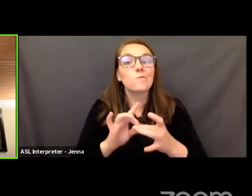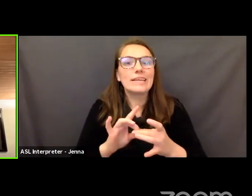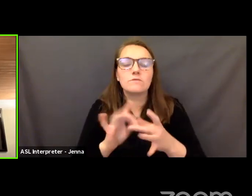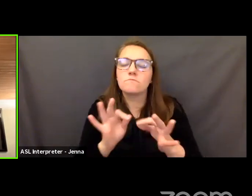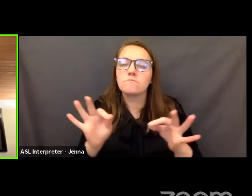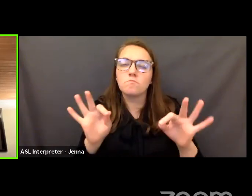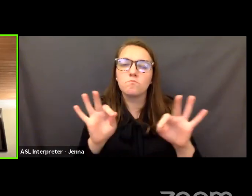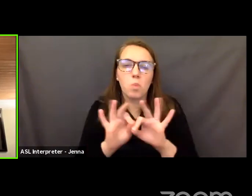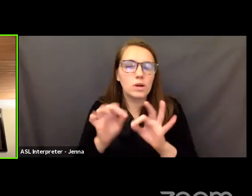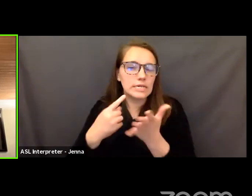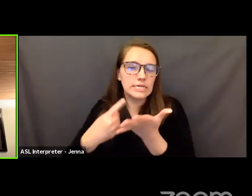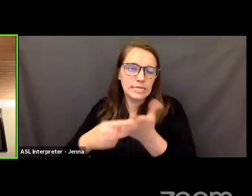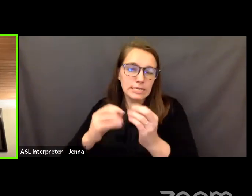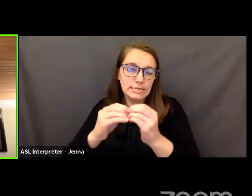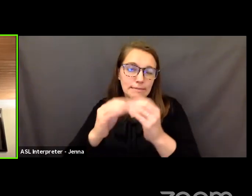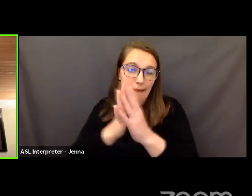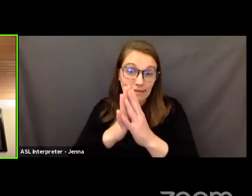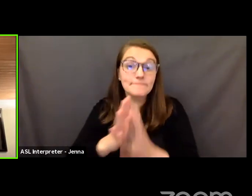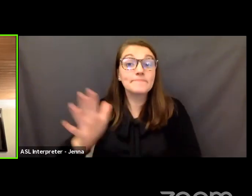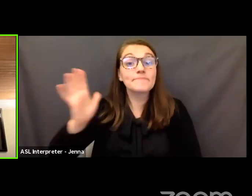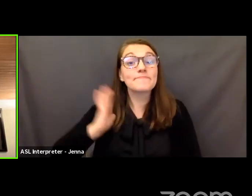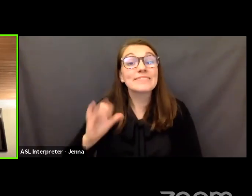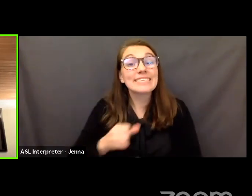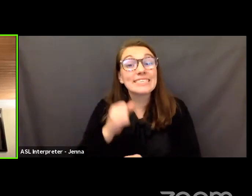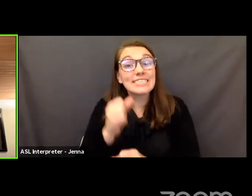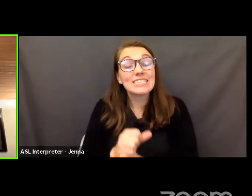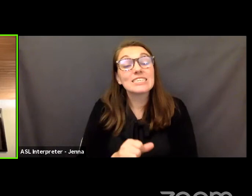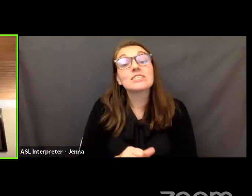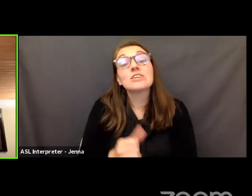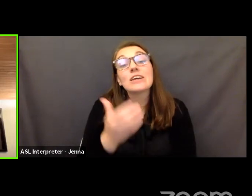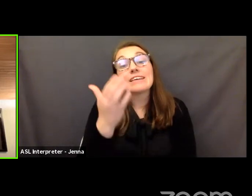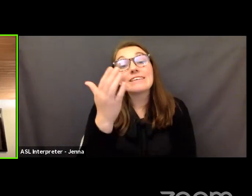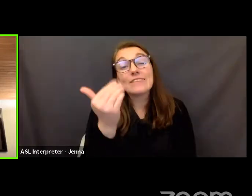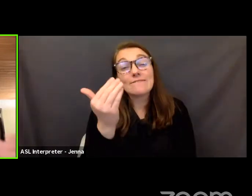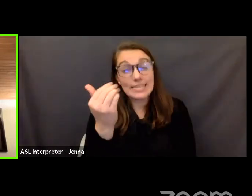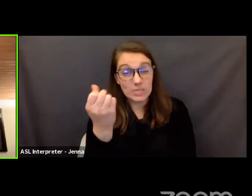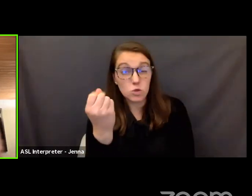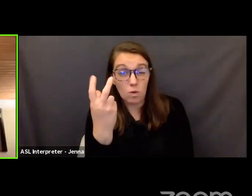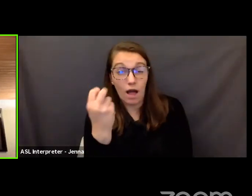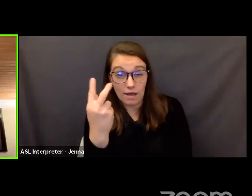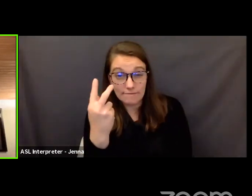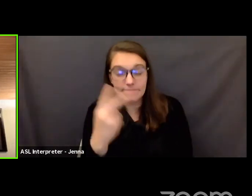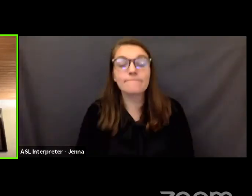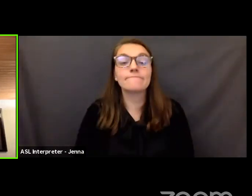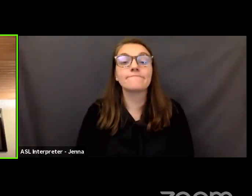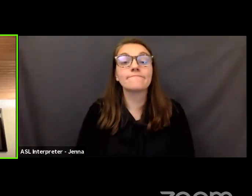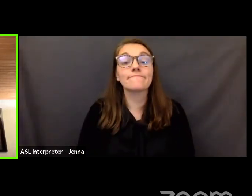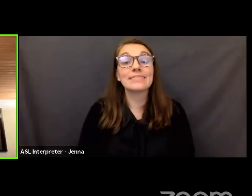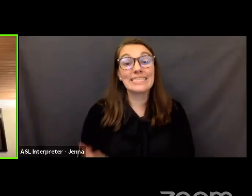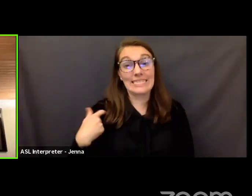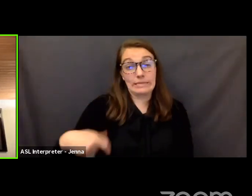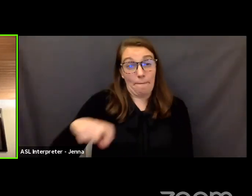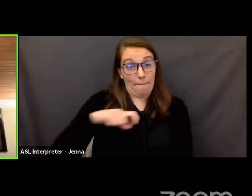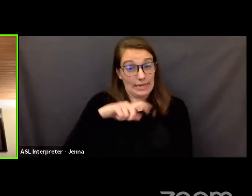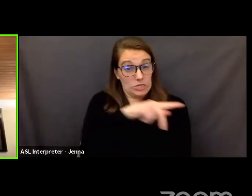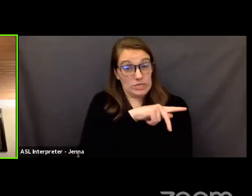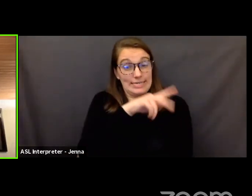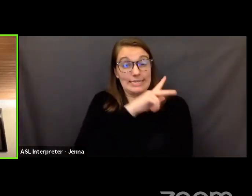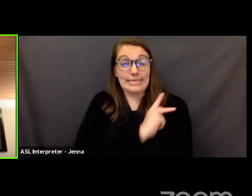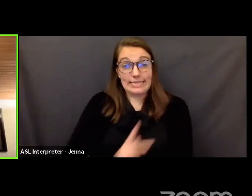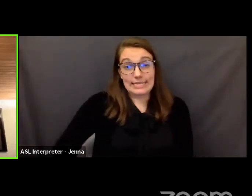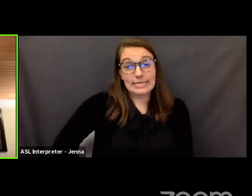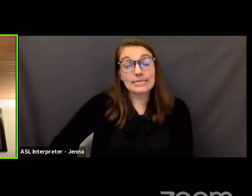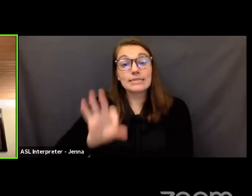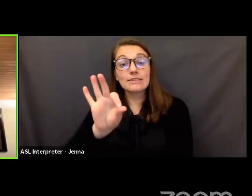In 1512, the Spanish King Ferdinand called for a gathering at Burgos in response to